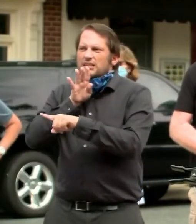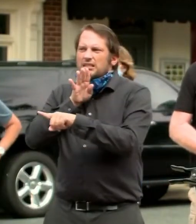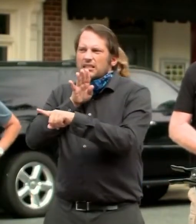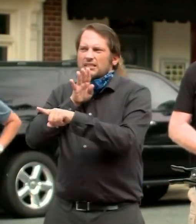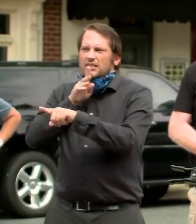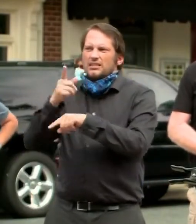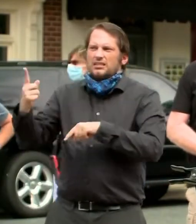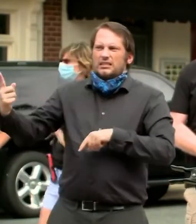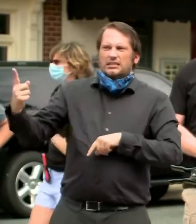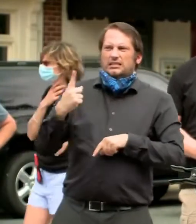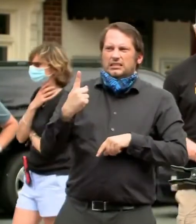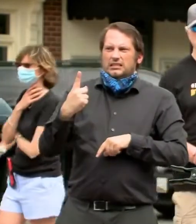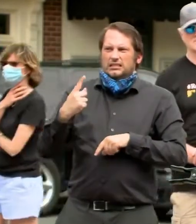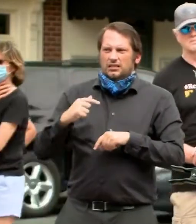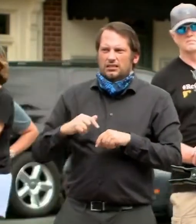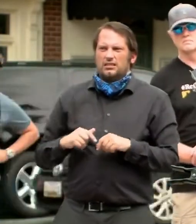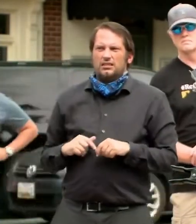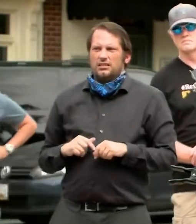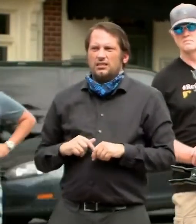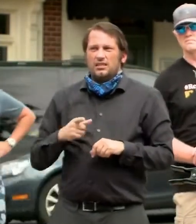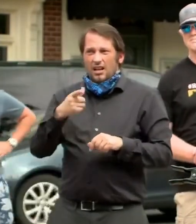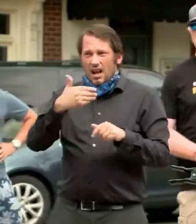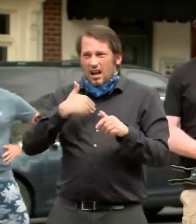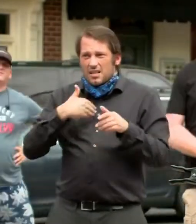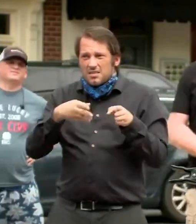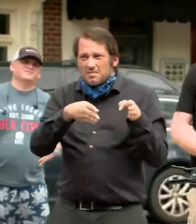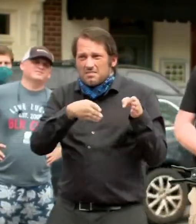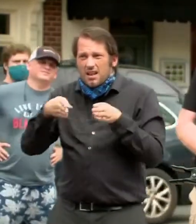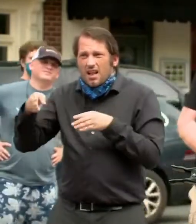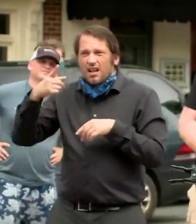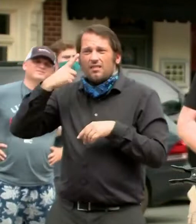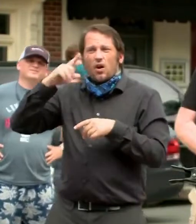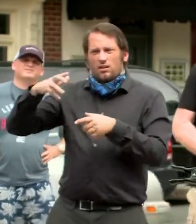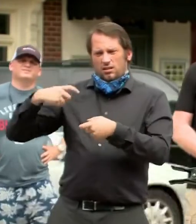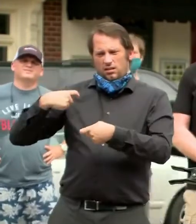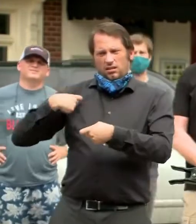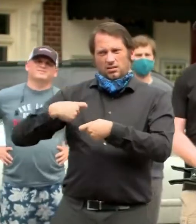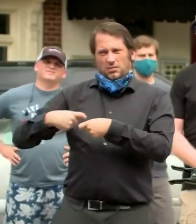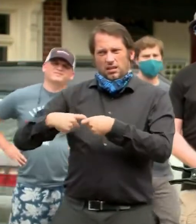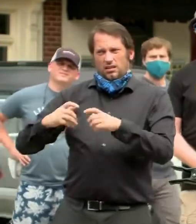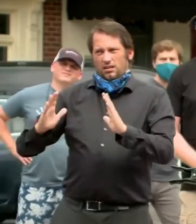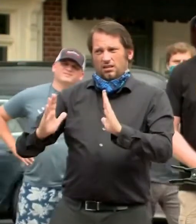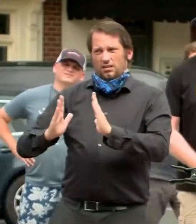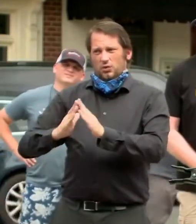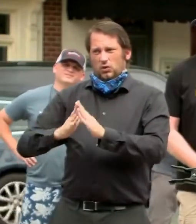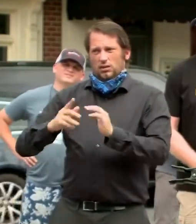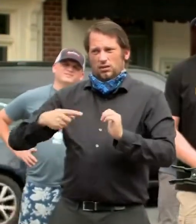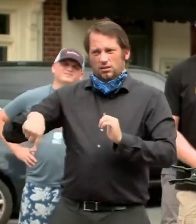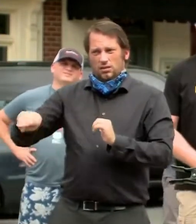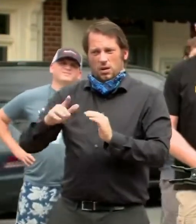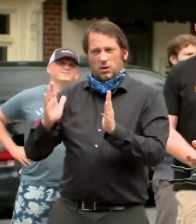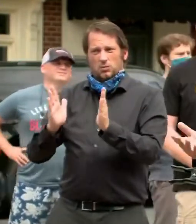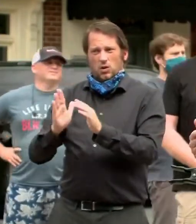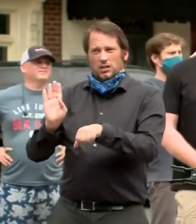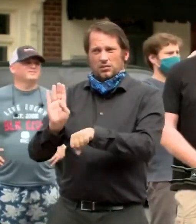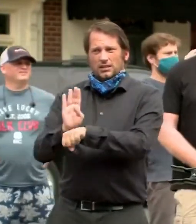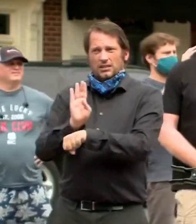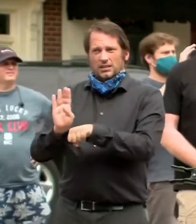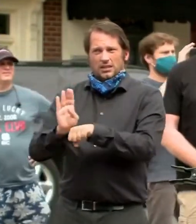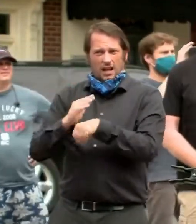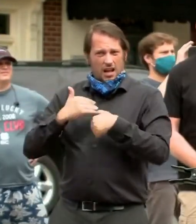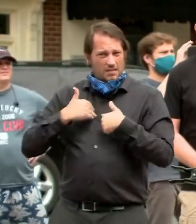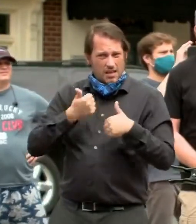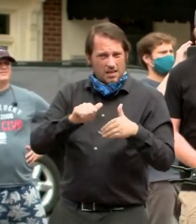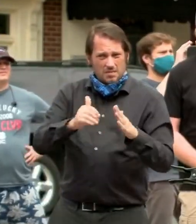Yeah. Really? That's right. I have a question. You should be allowed to open your little shop. What are you going to do about schools? And you know what? You should open them anyway.